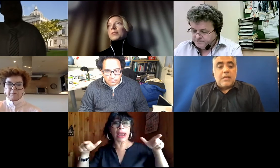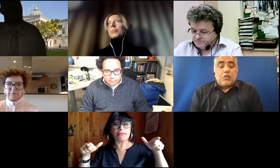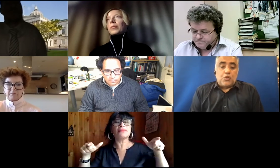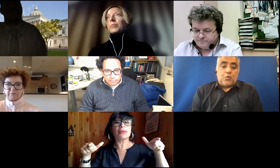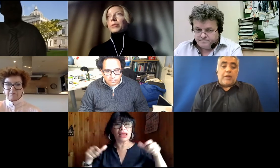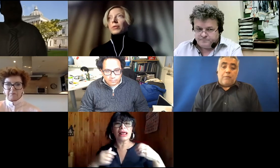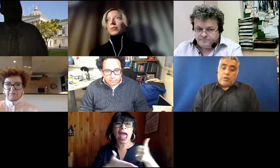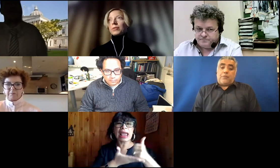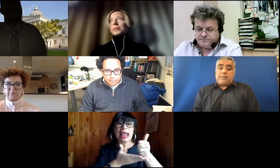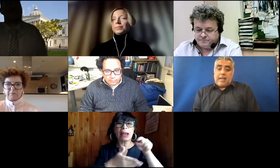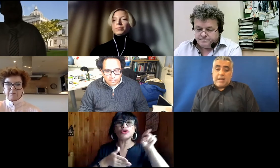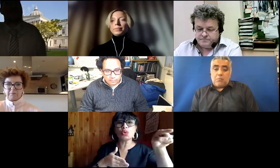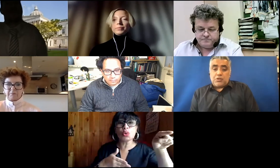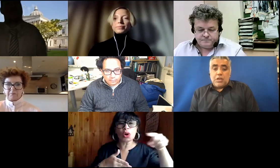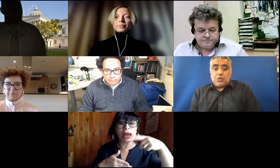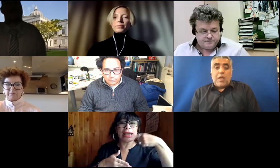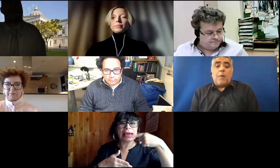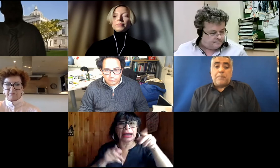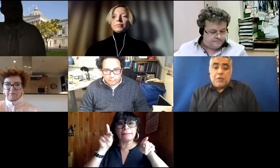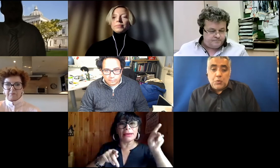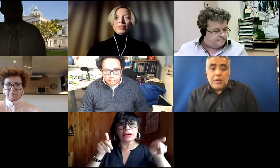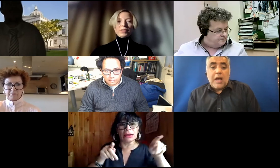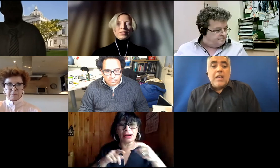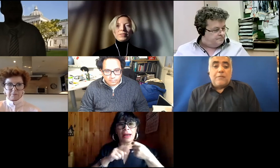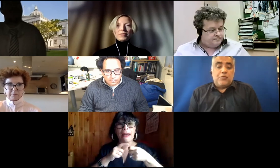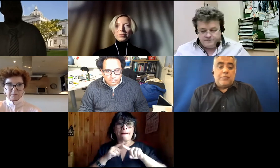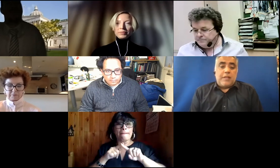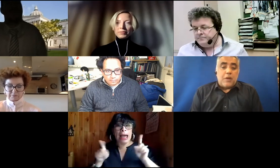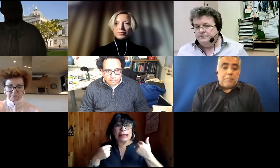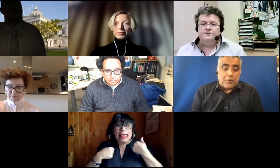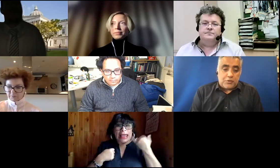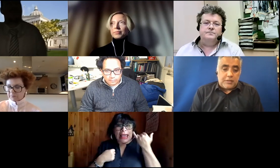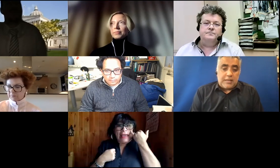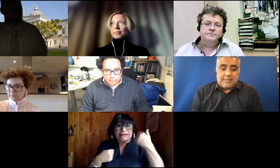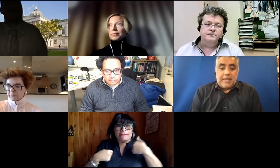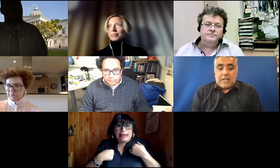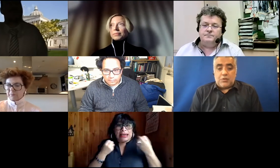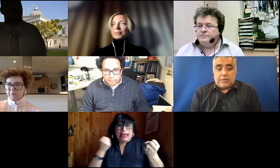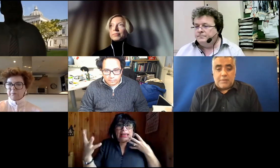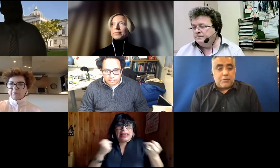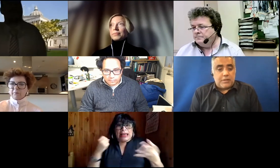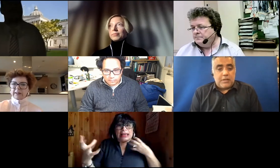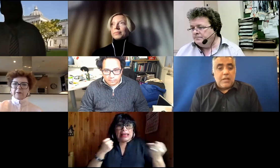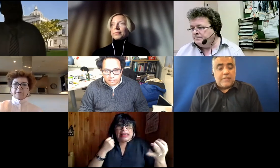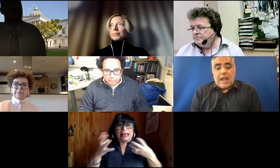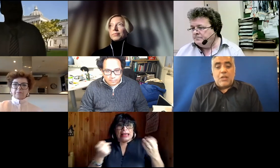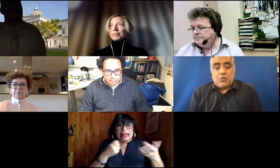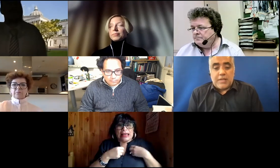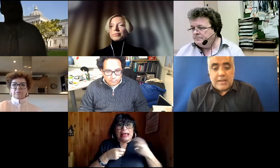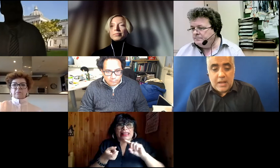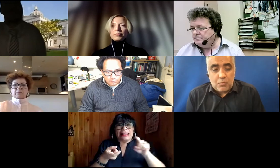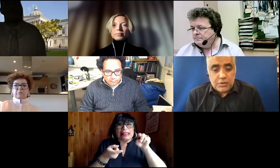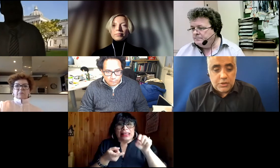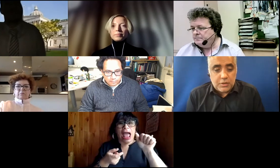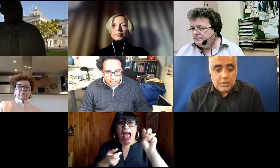It's to create a voice for a sign language to help you. The hearing person is saying that to the deaf person, that I use